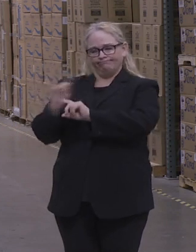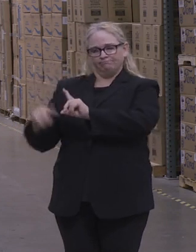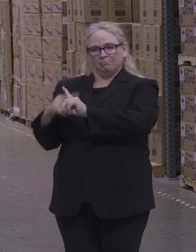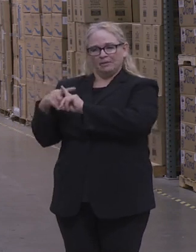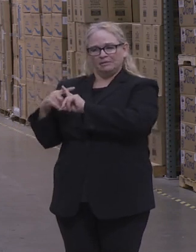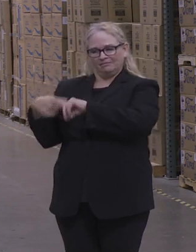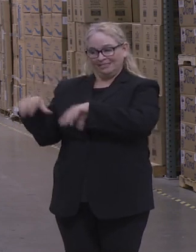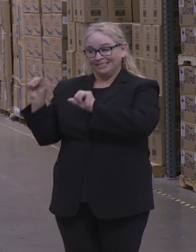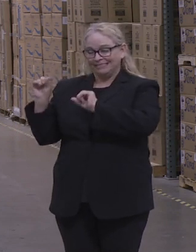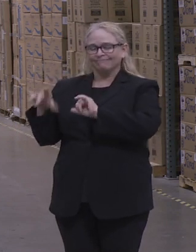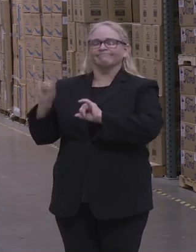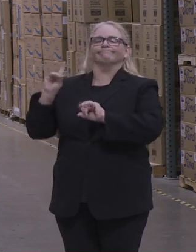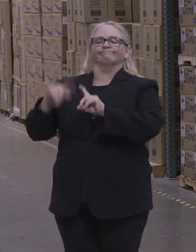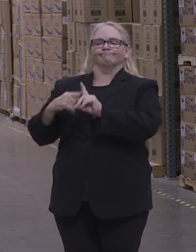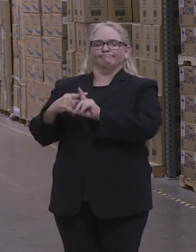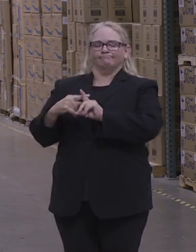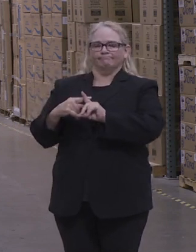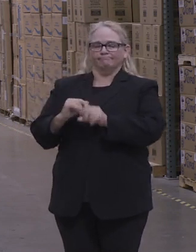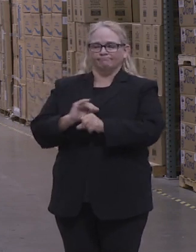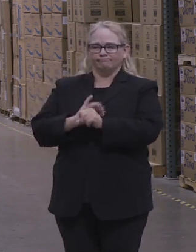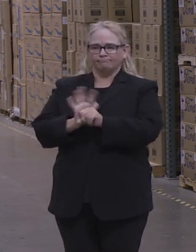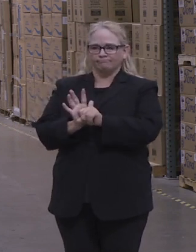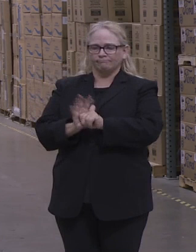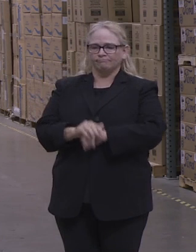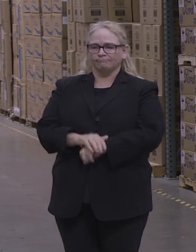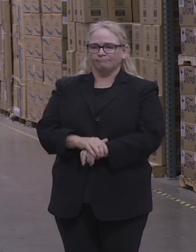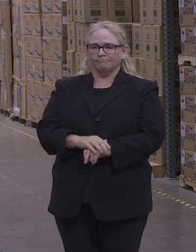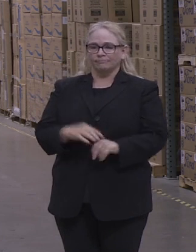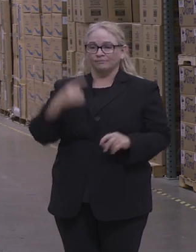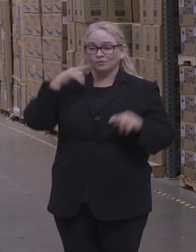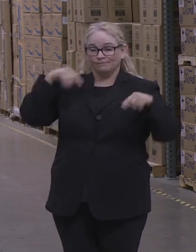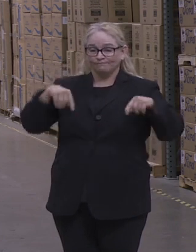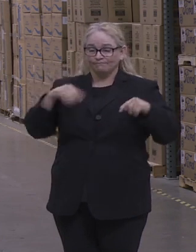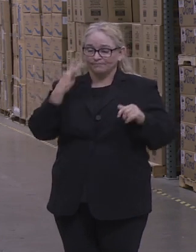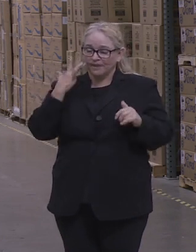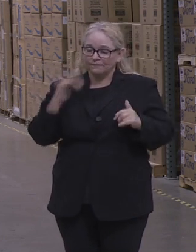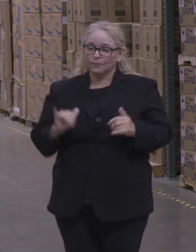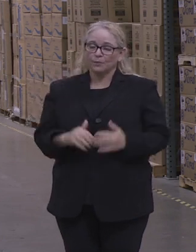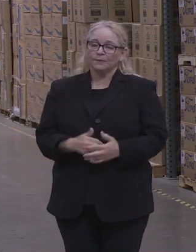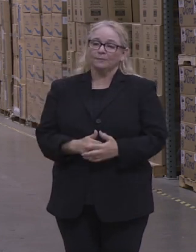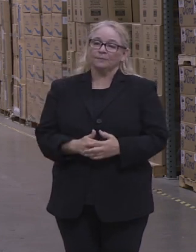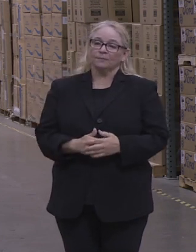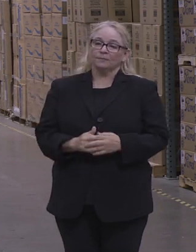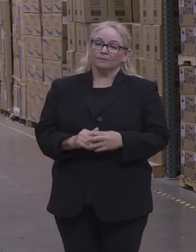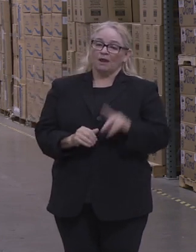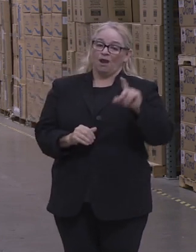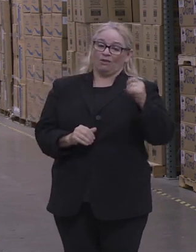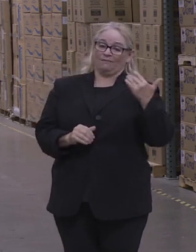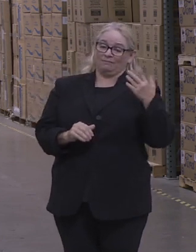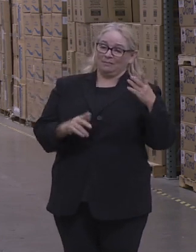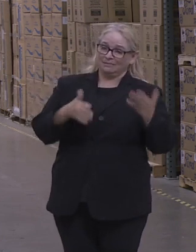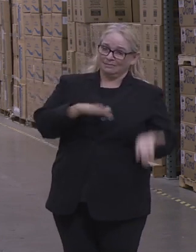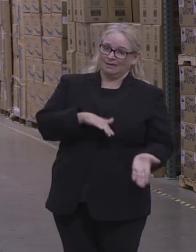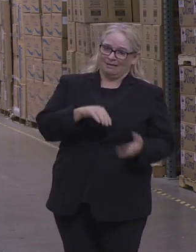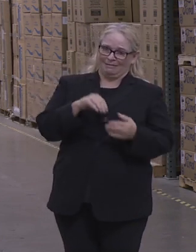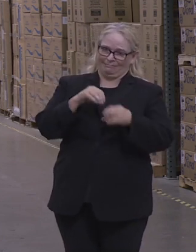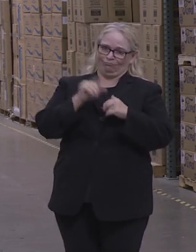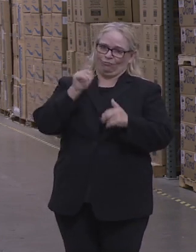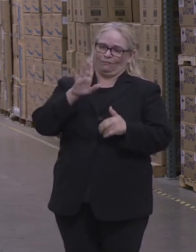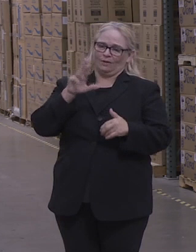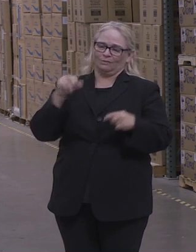terms of total number of positive cases in this state, 115 individuals that lost their lives. And to each and